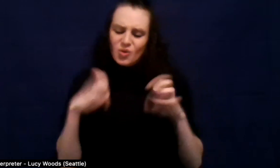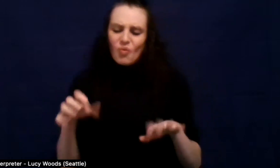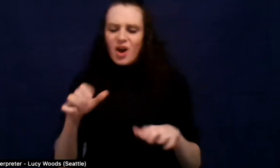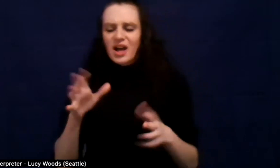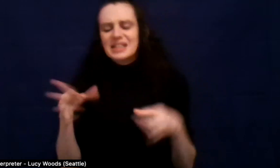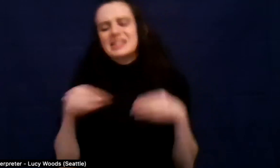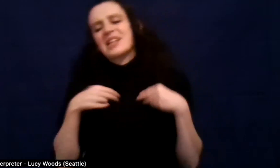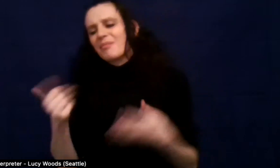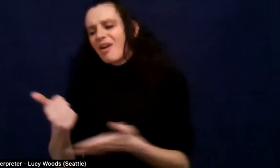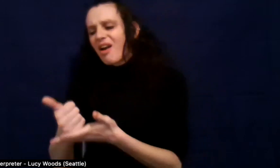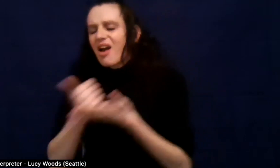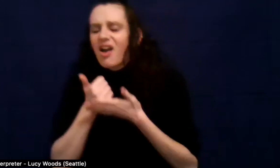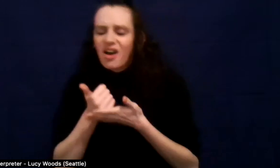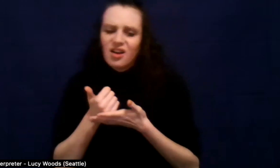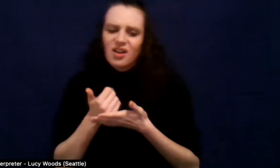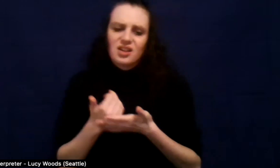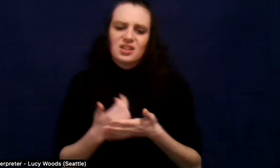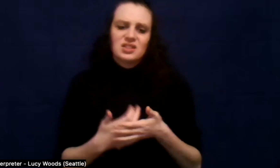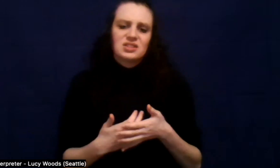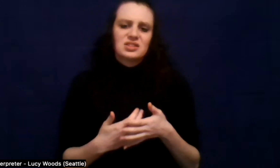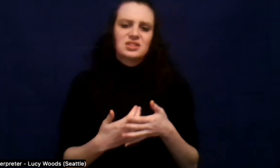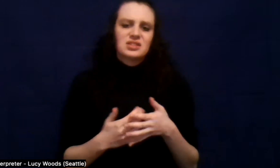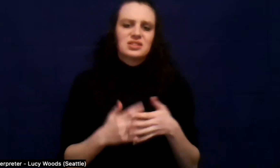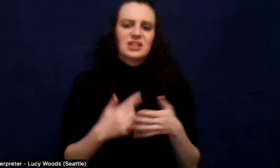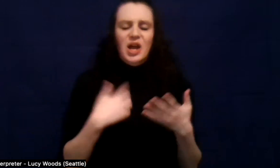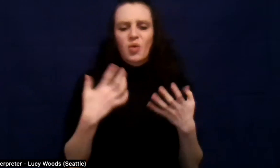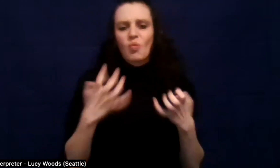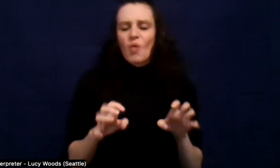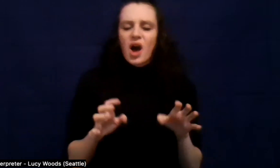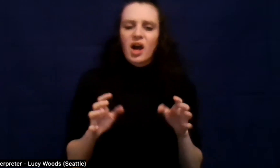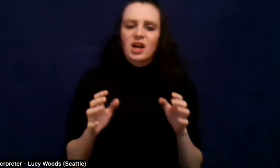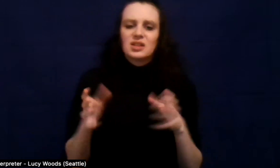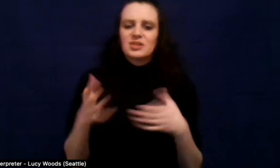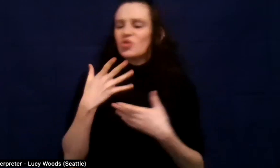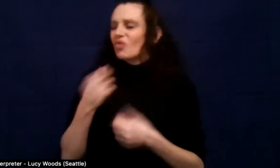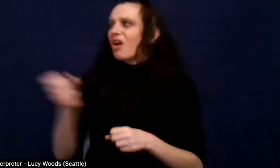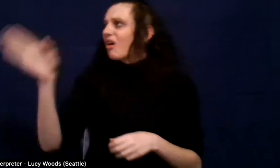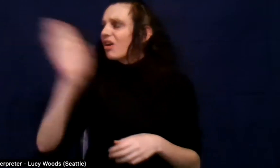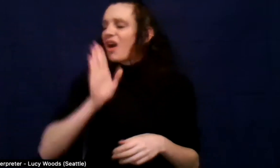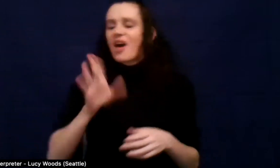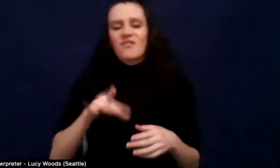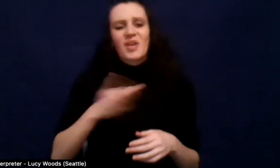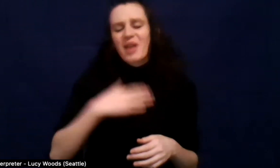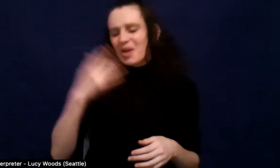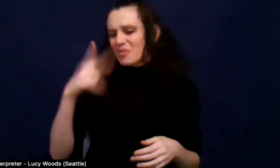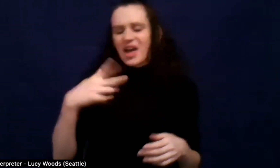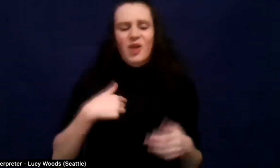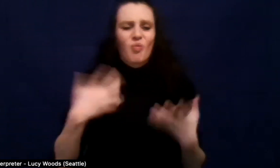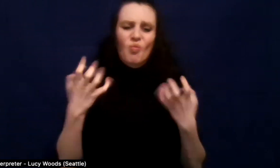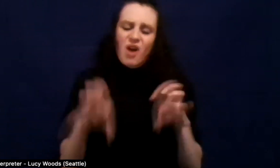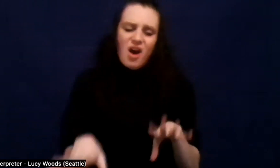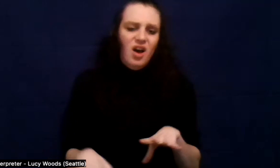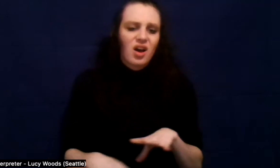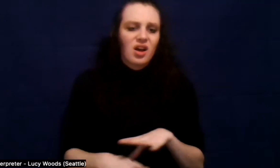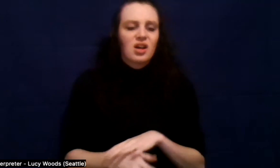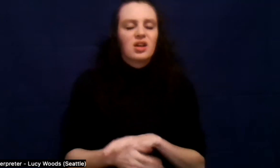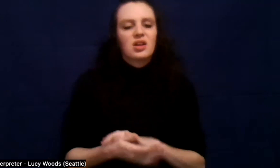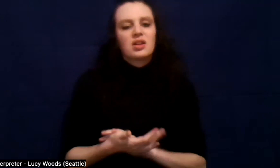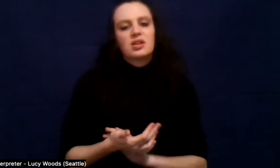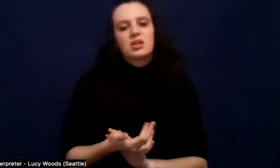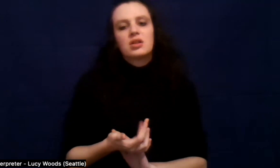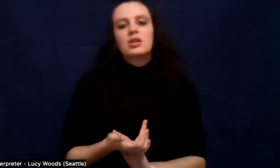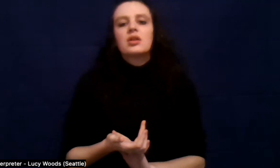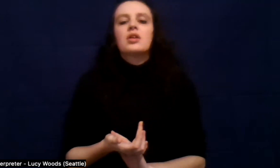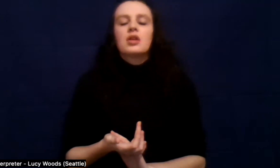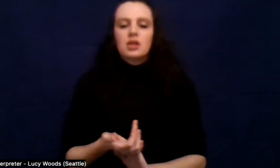didn't want to walk with God and find my higher power, um, and then be able to